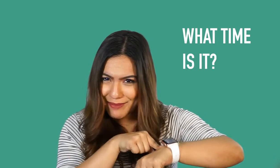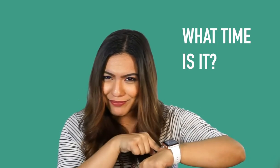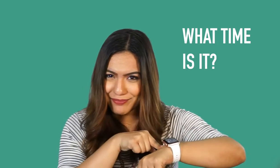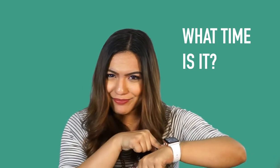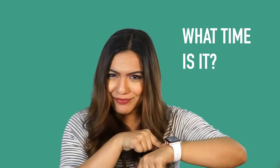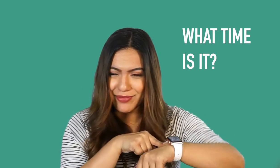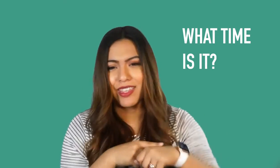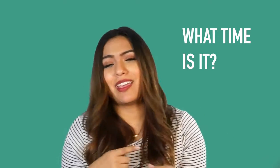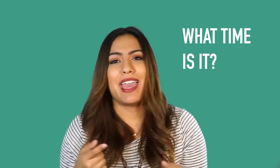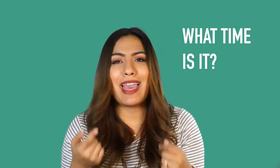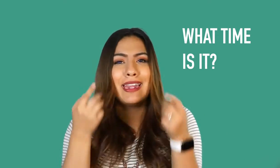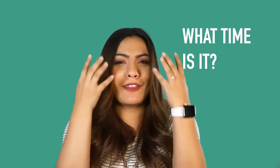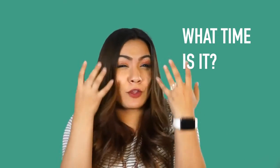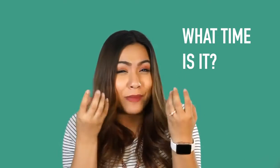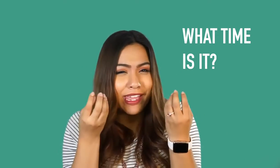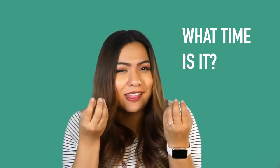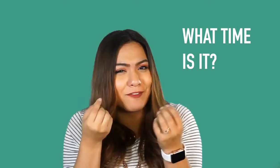time. And if you're making the